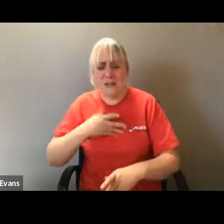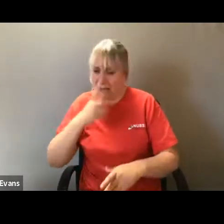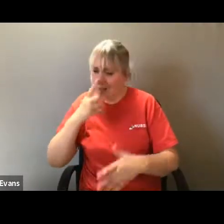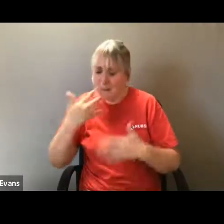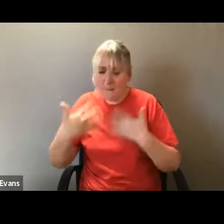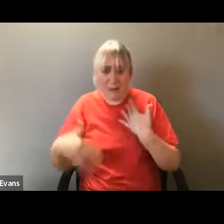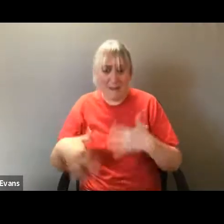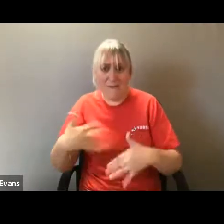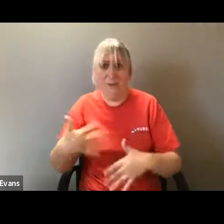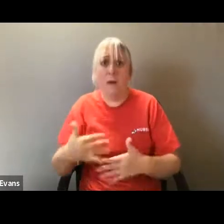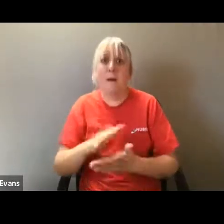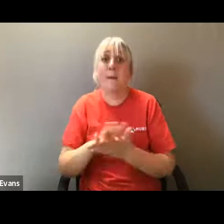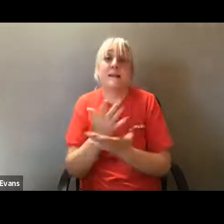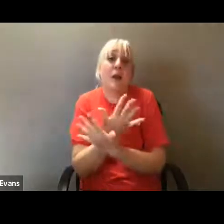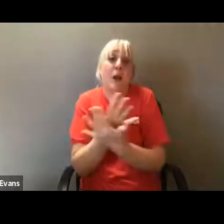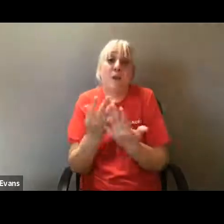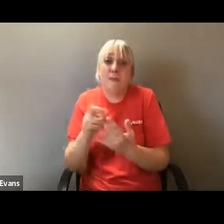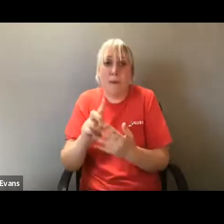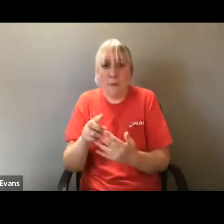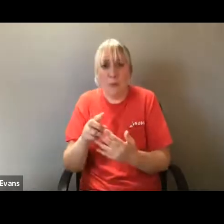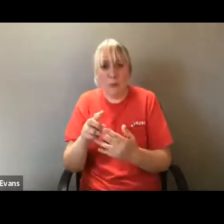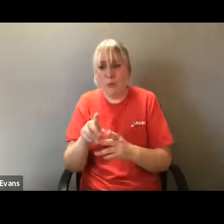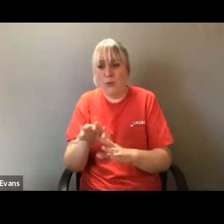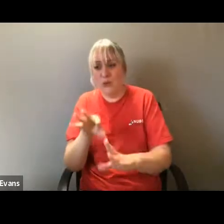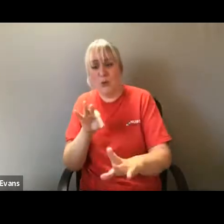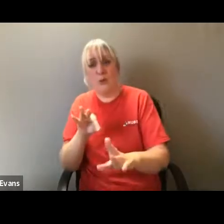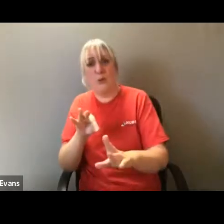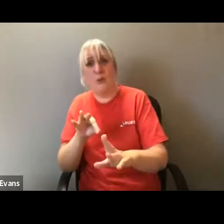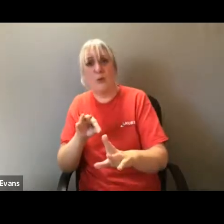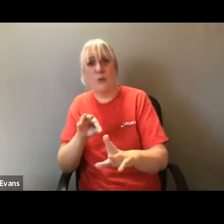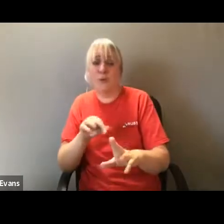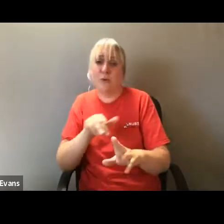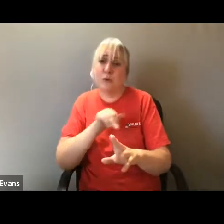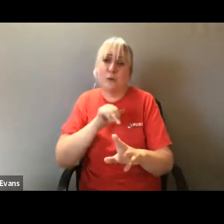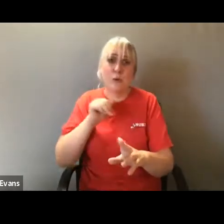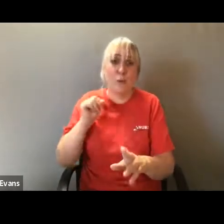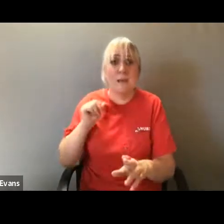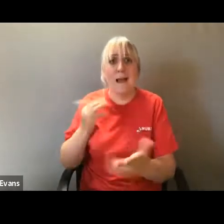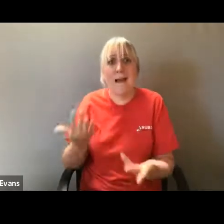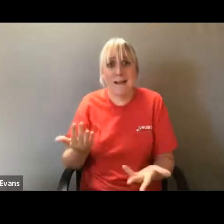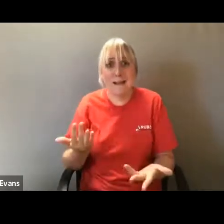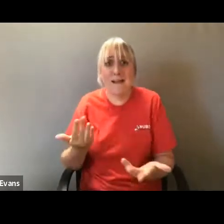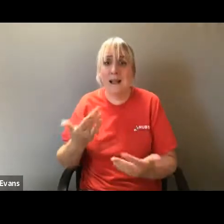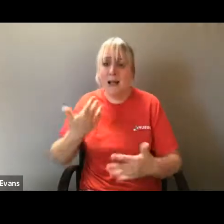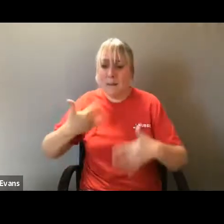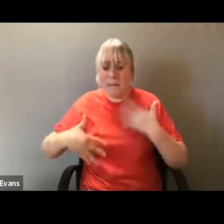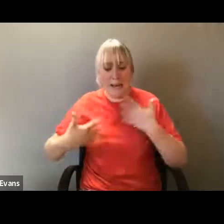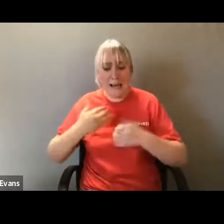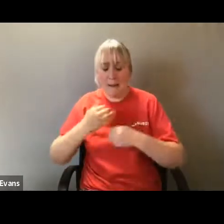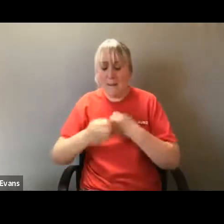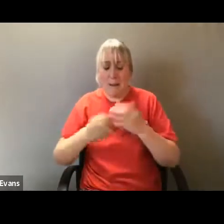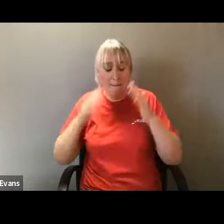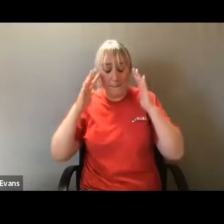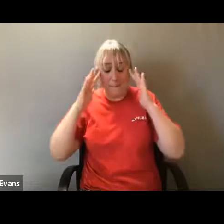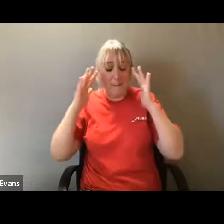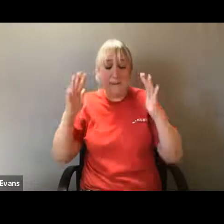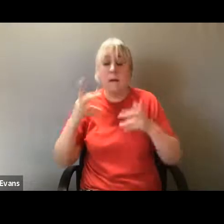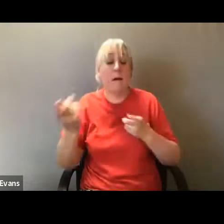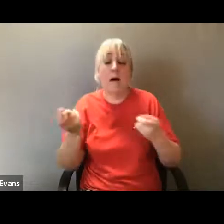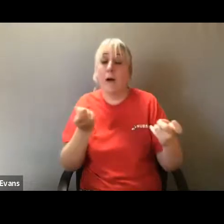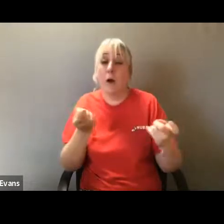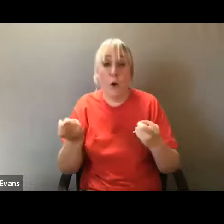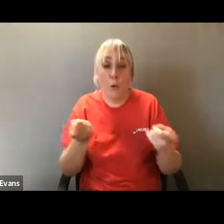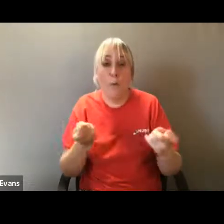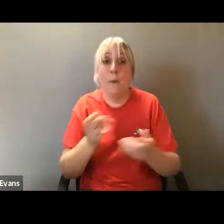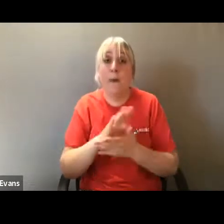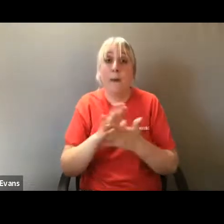lot of people choose to end their own lives. When pain reaches a level that's beyond what a person can endure, then